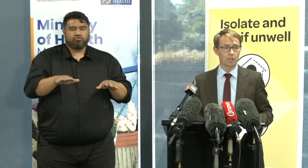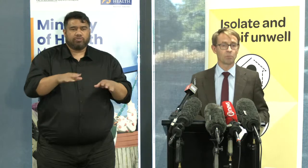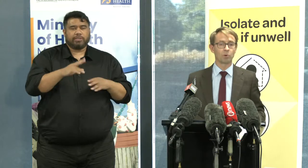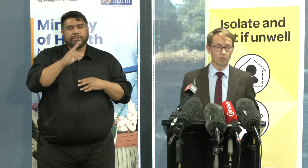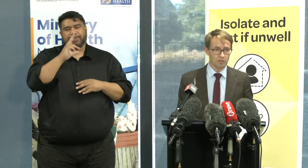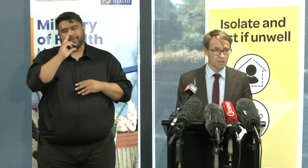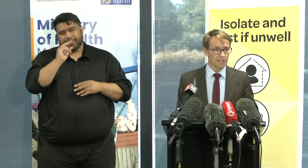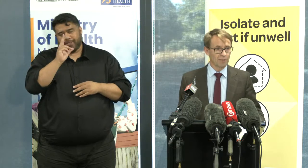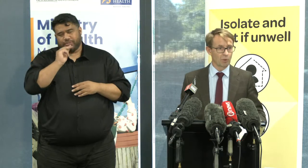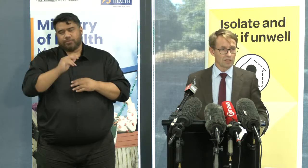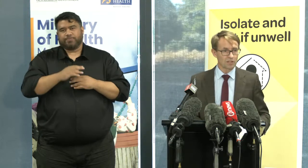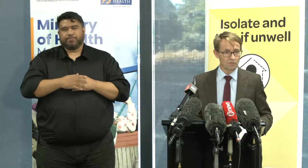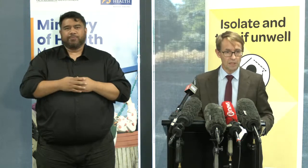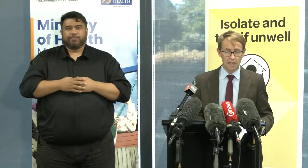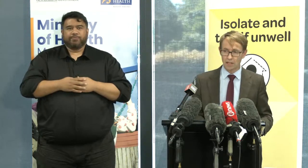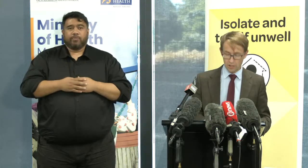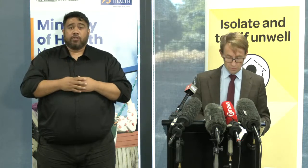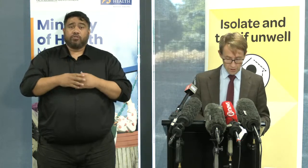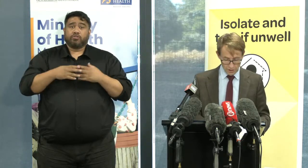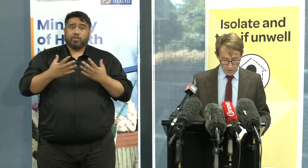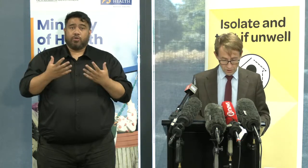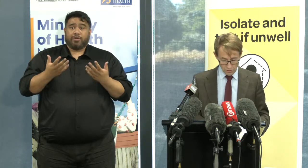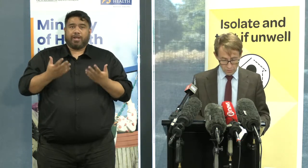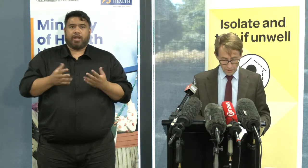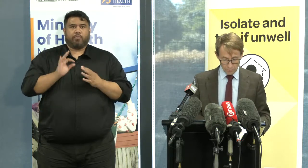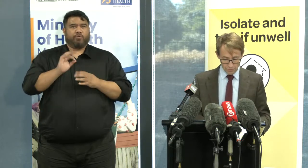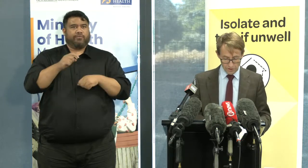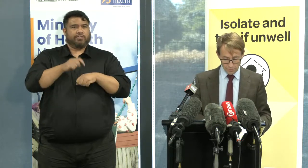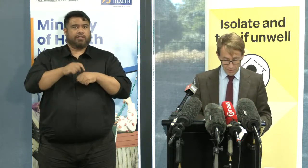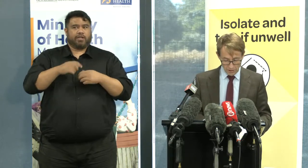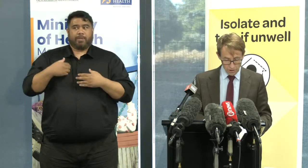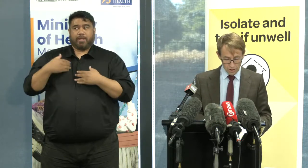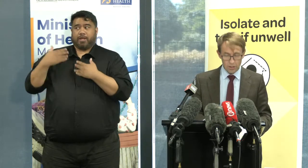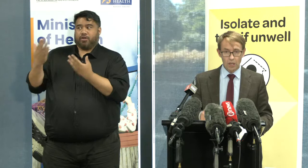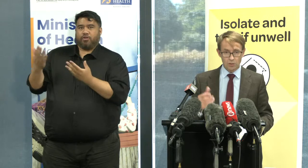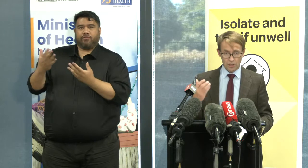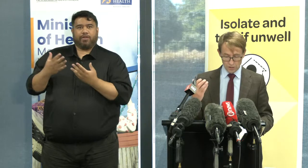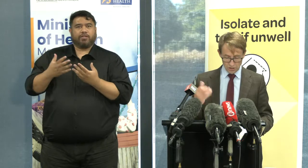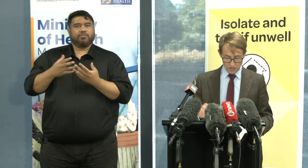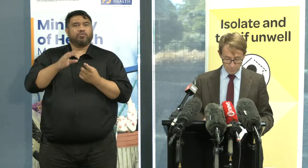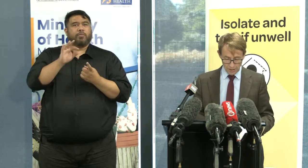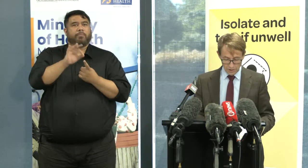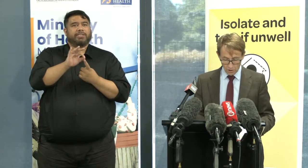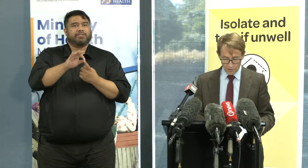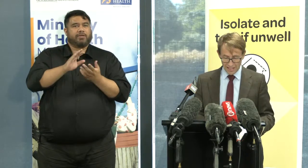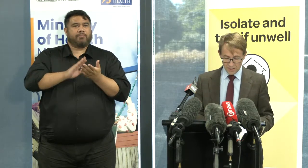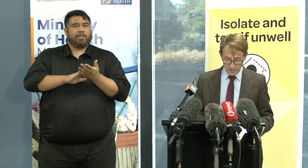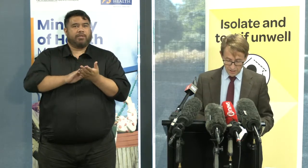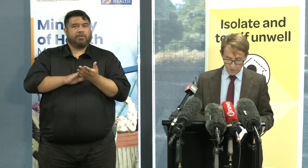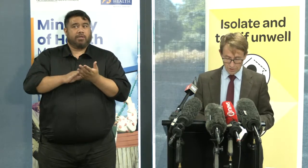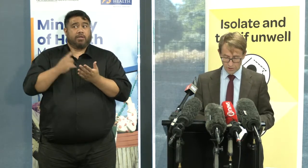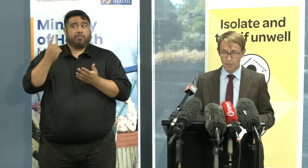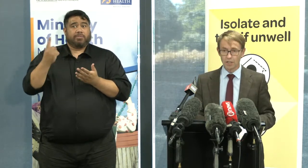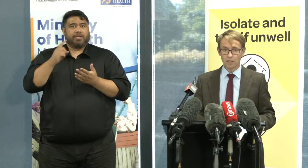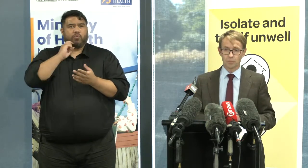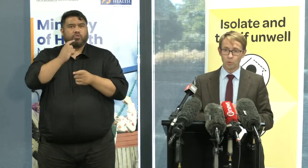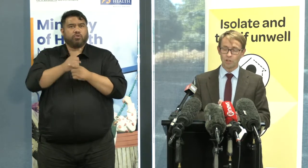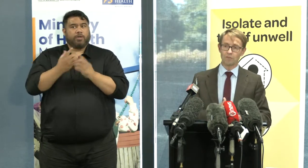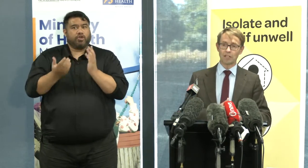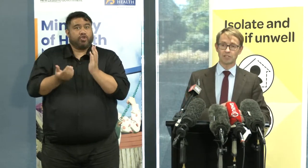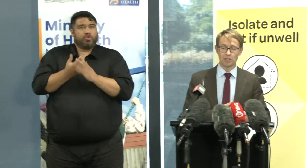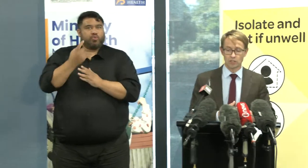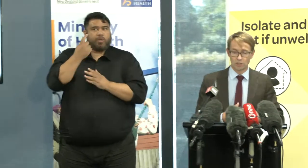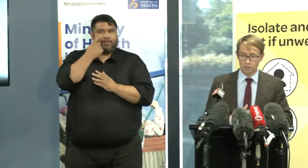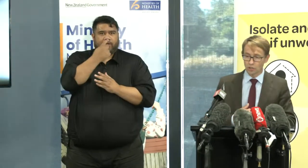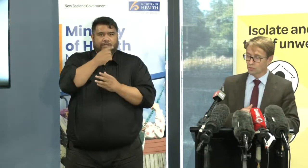it's quite an important point for me to hand over to Professor McIntyre, who's going to just update on the latest evidence